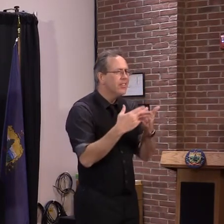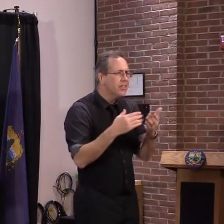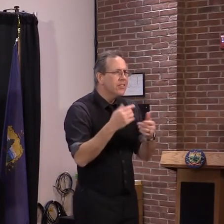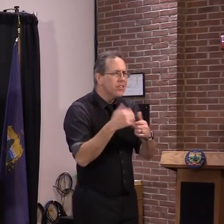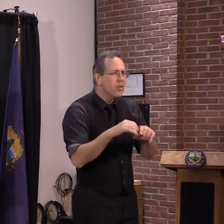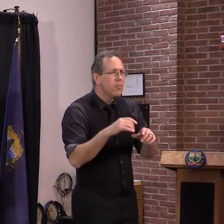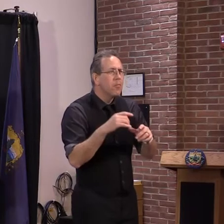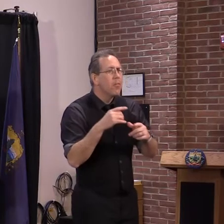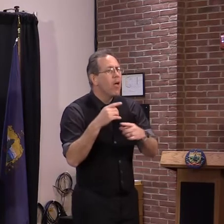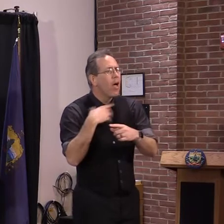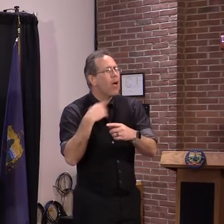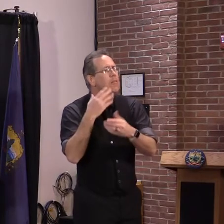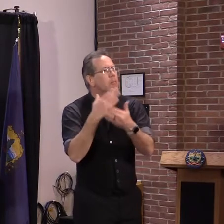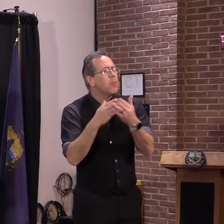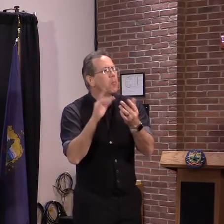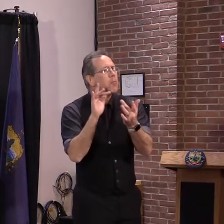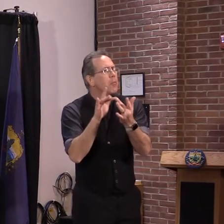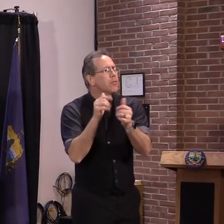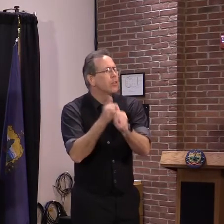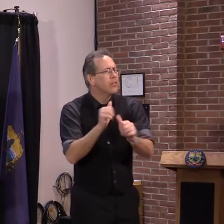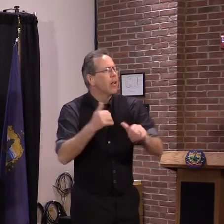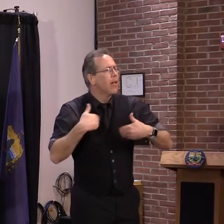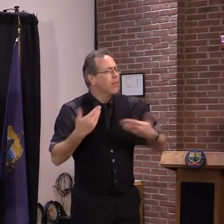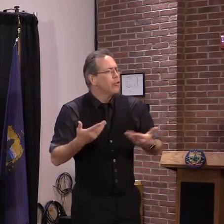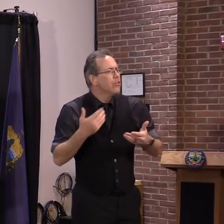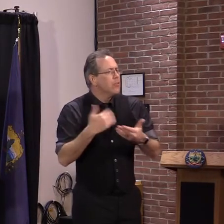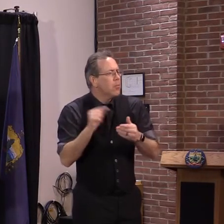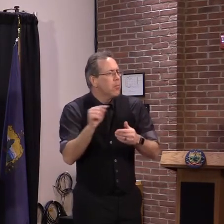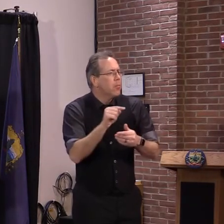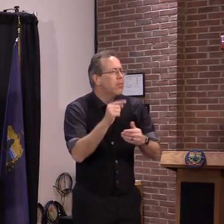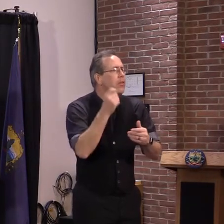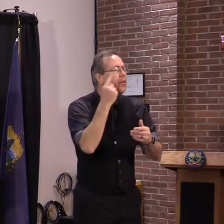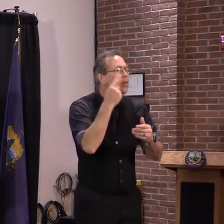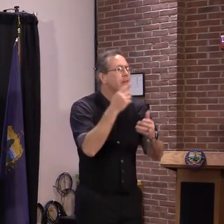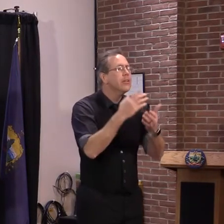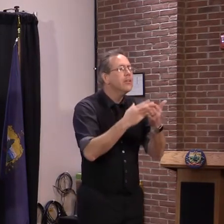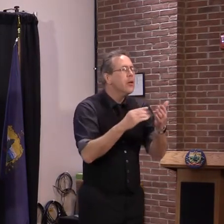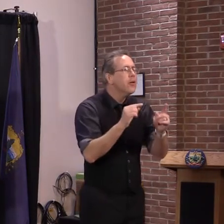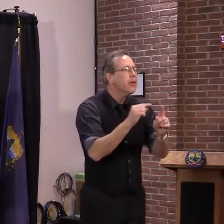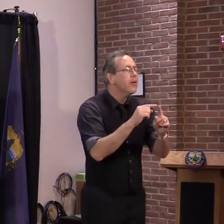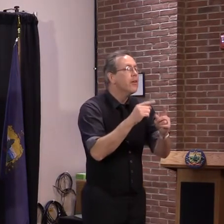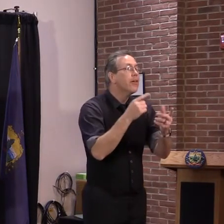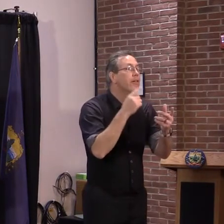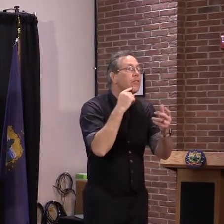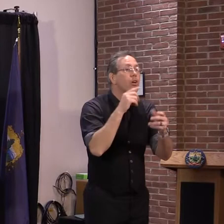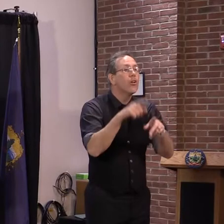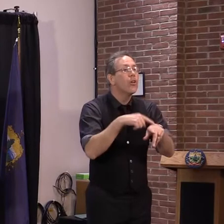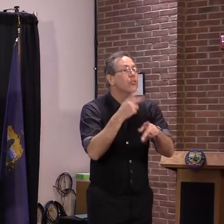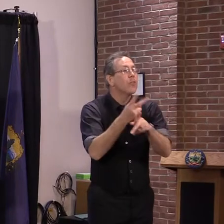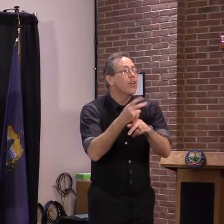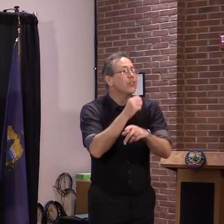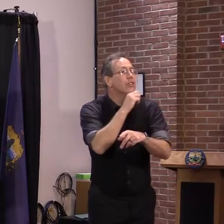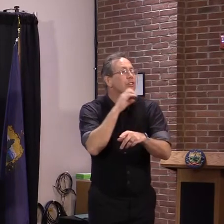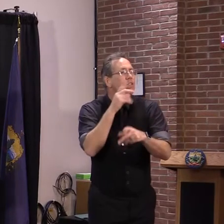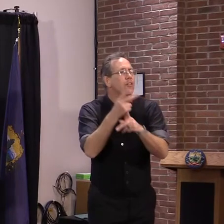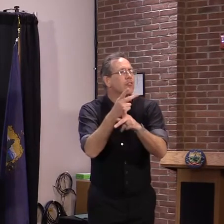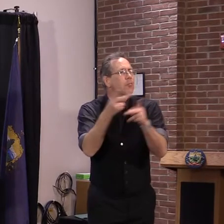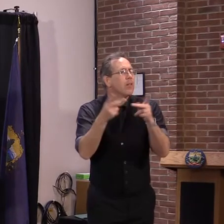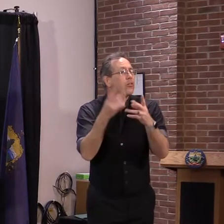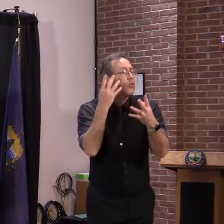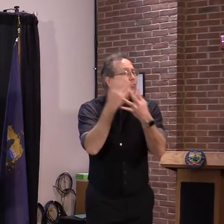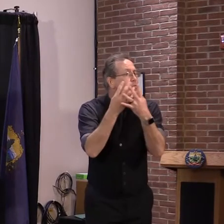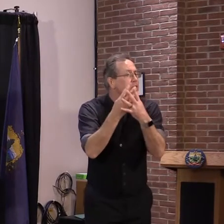very high vulnerability settings. So we have outbreak response teams that respond in long-term care